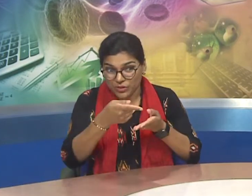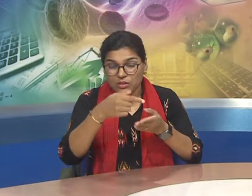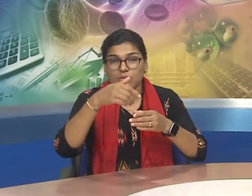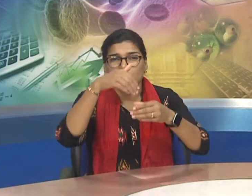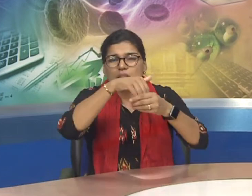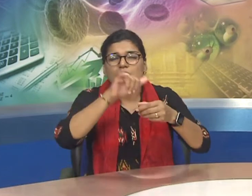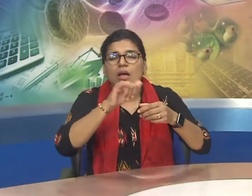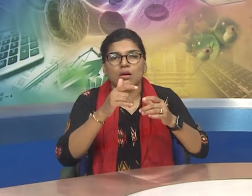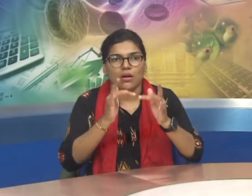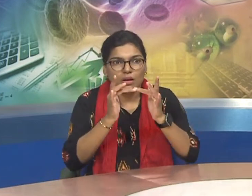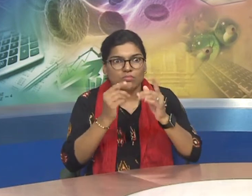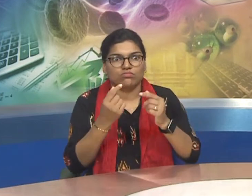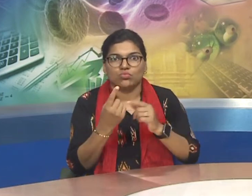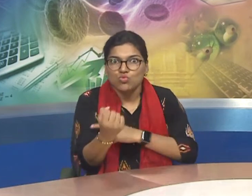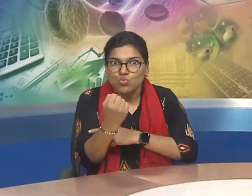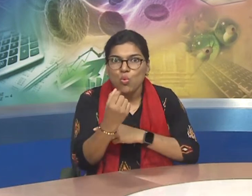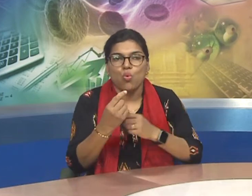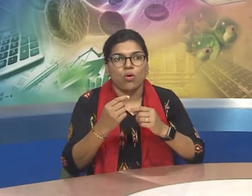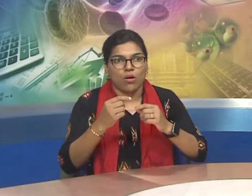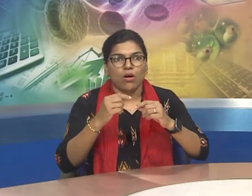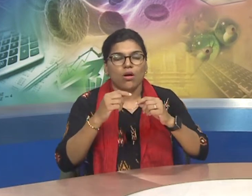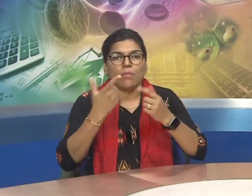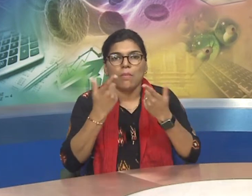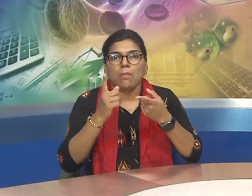3, to improve the quality of services,